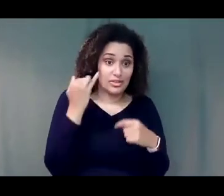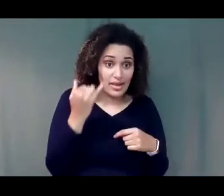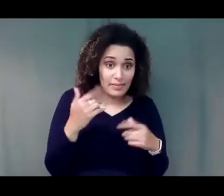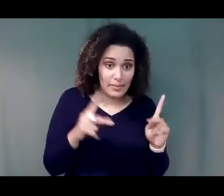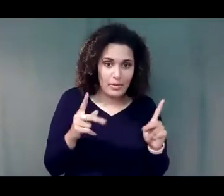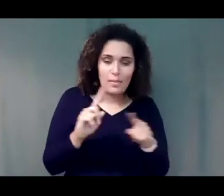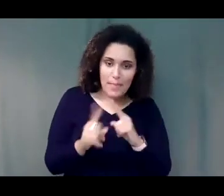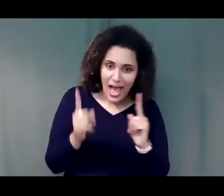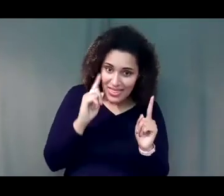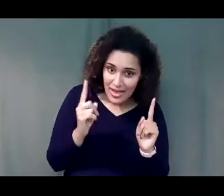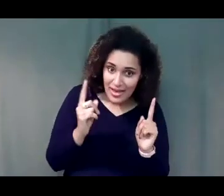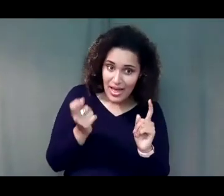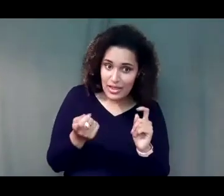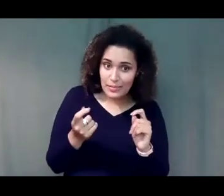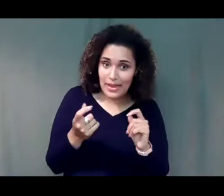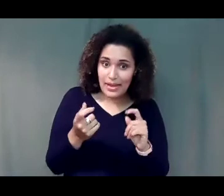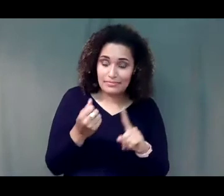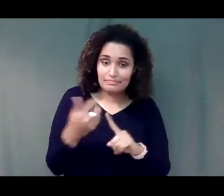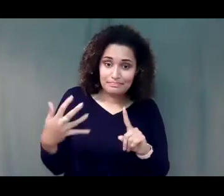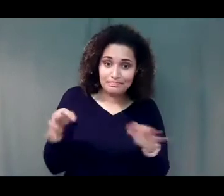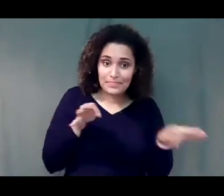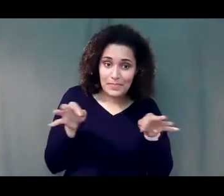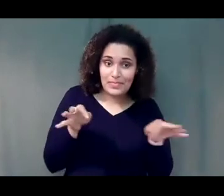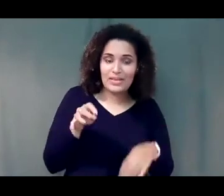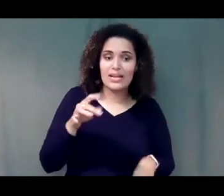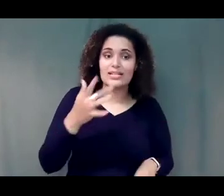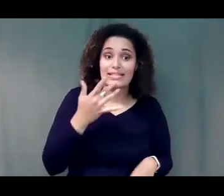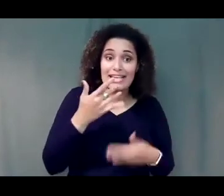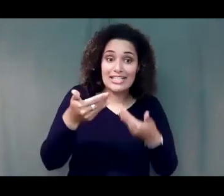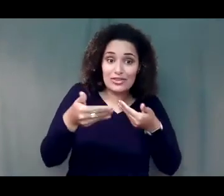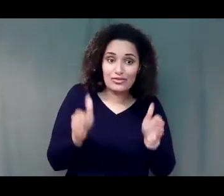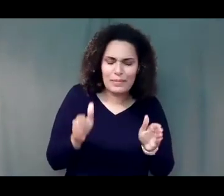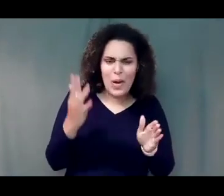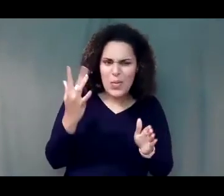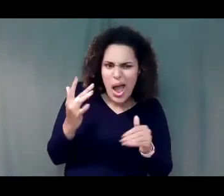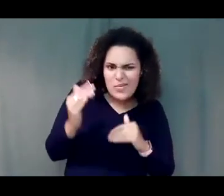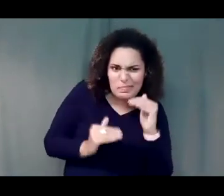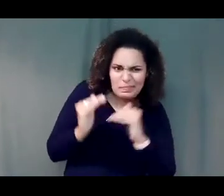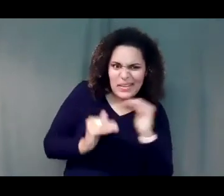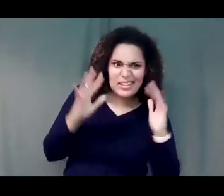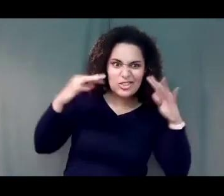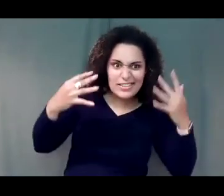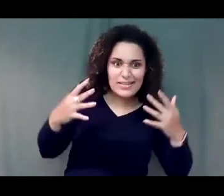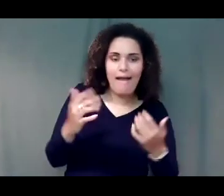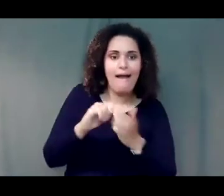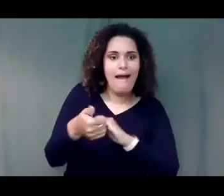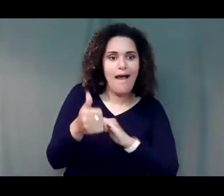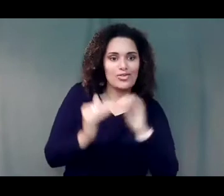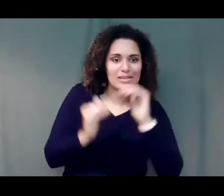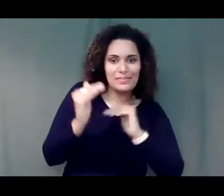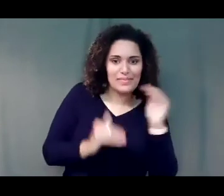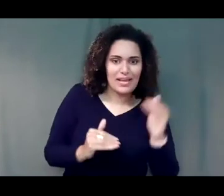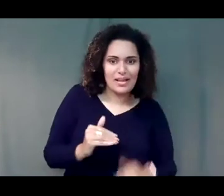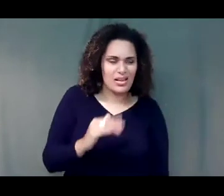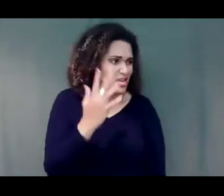supposed to talk a little bit about why do we build this crazy tasting room and how is it built? So, and why is it